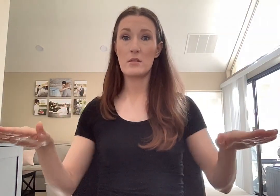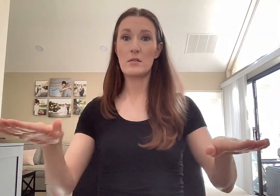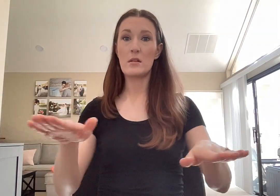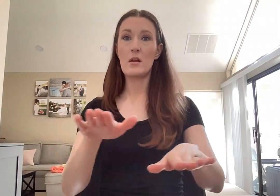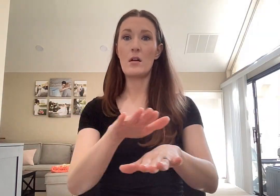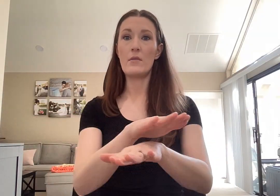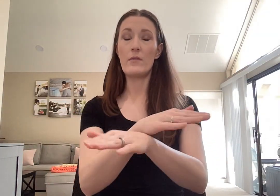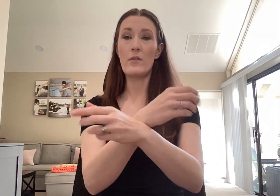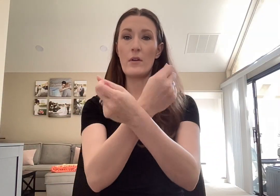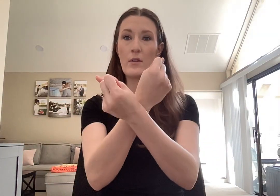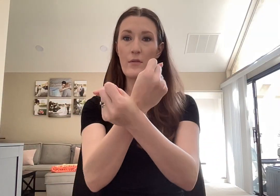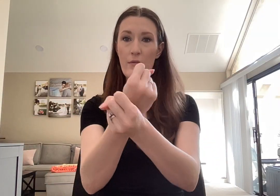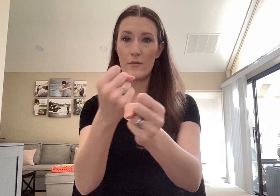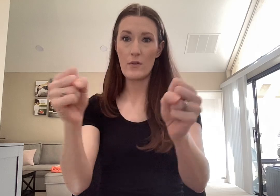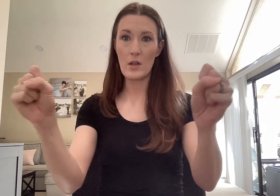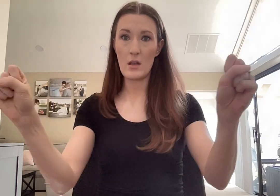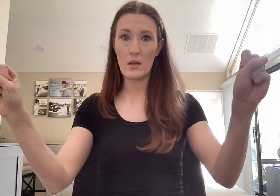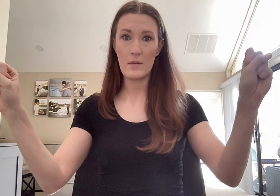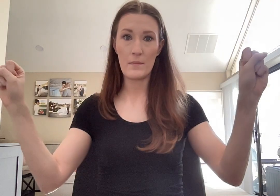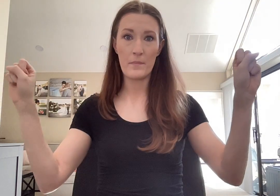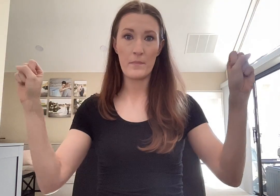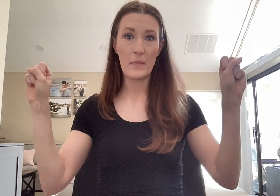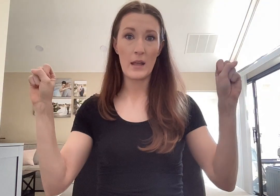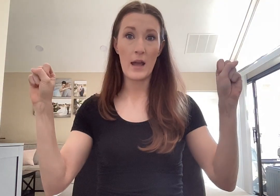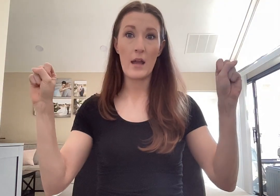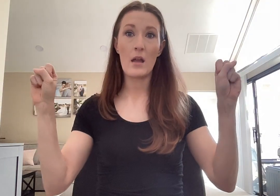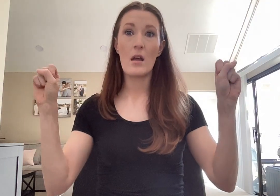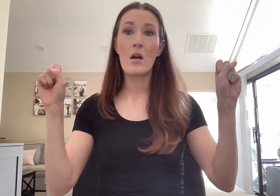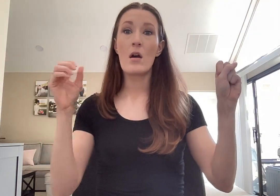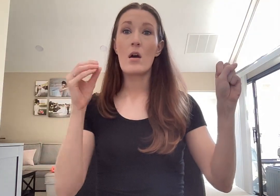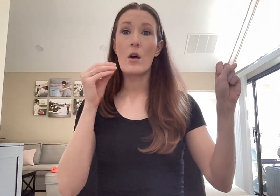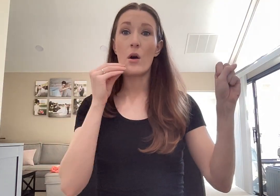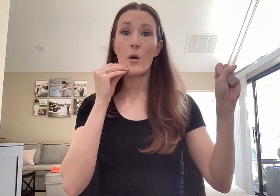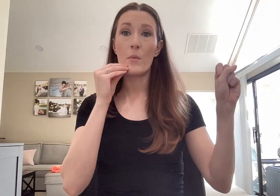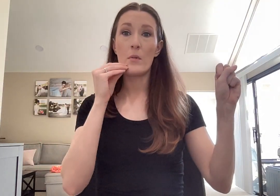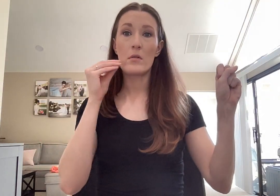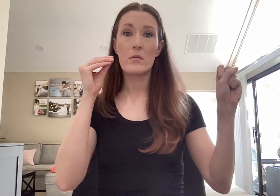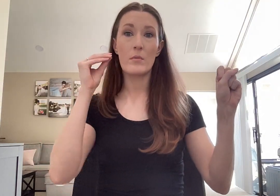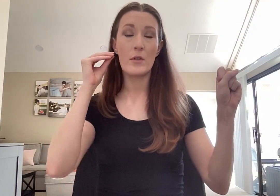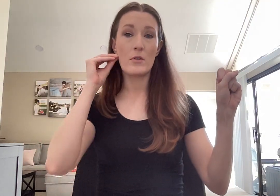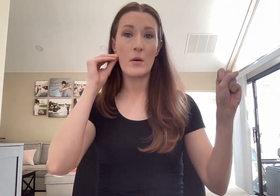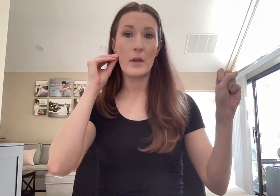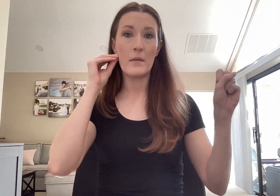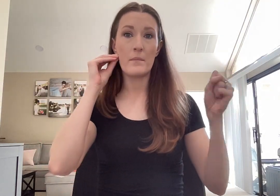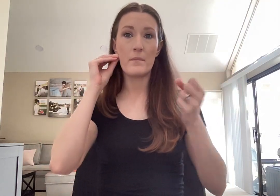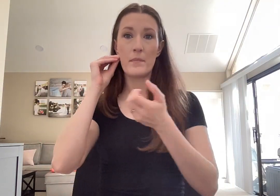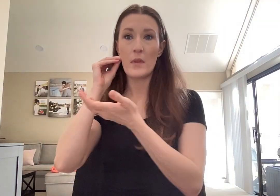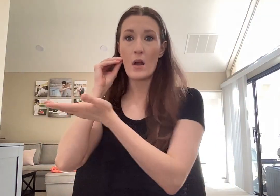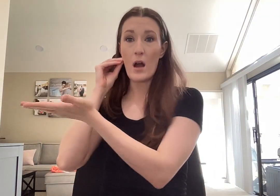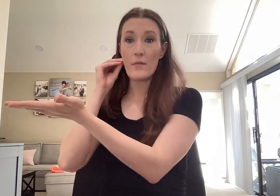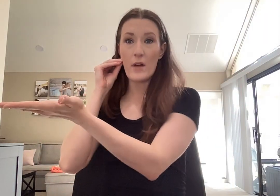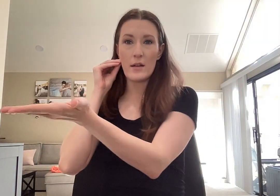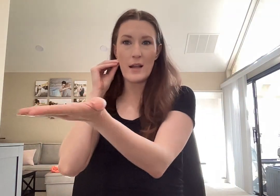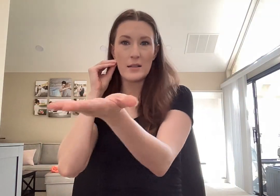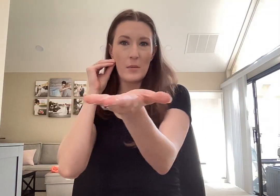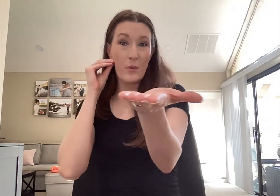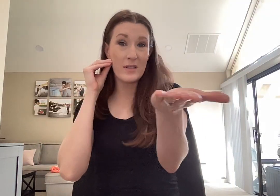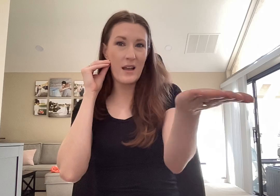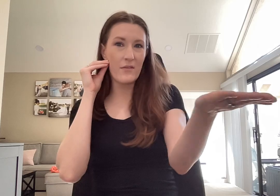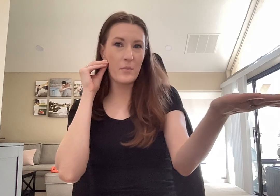Land of the free. Okay. Home with your dominant. Of that, nicely point to everybody